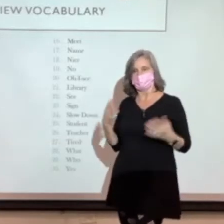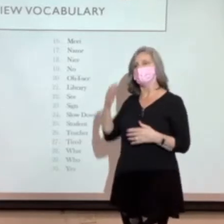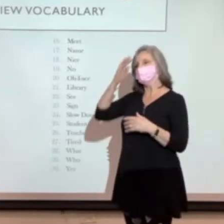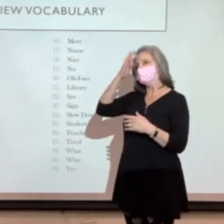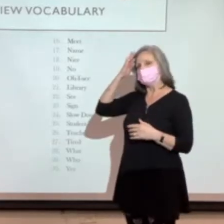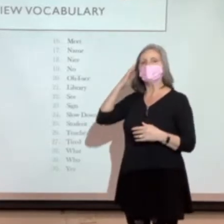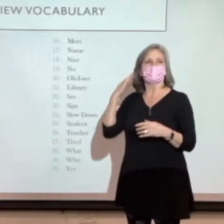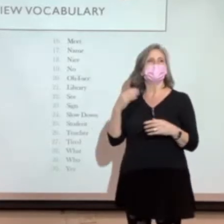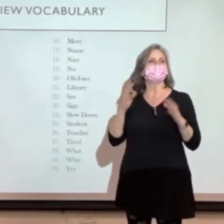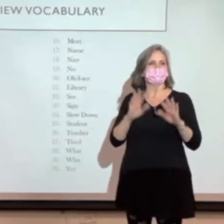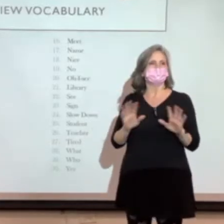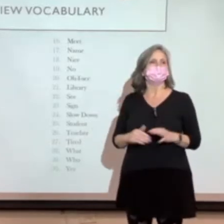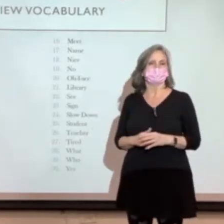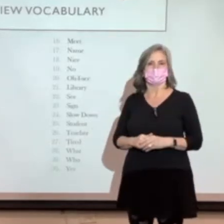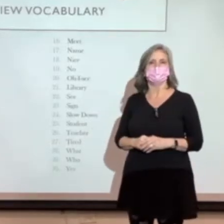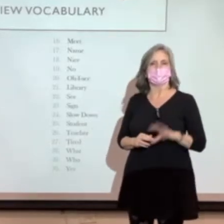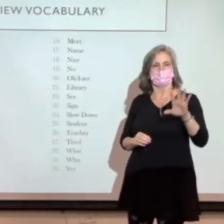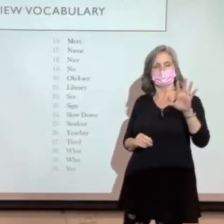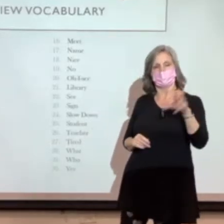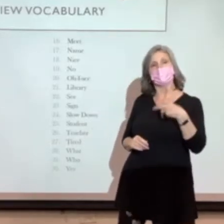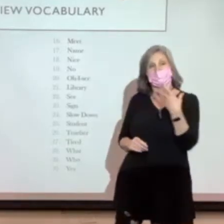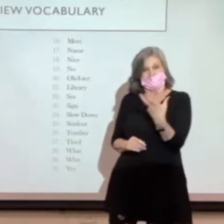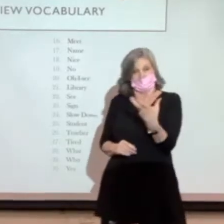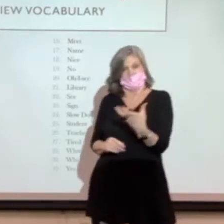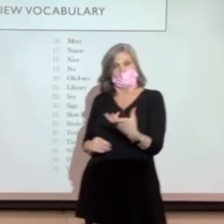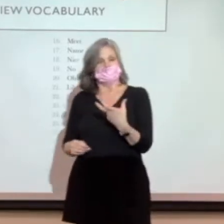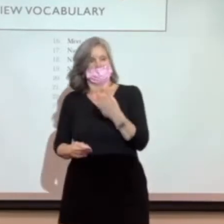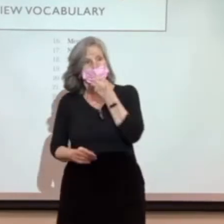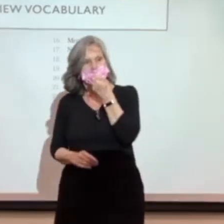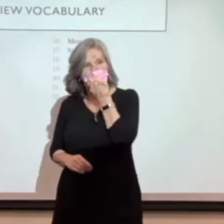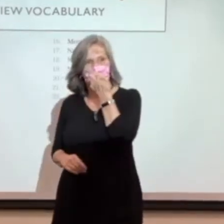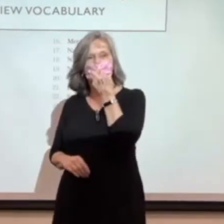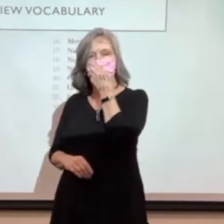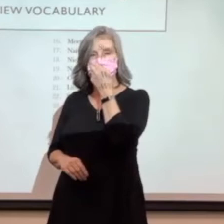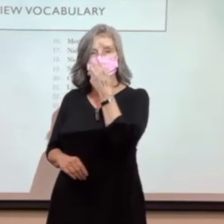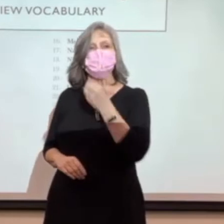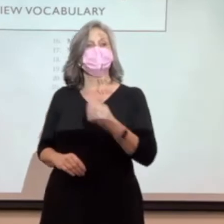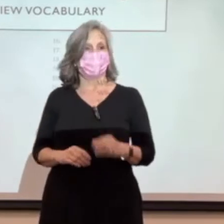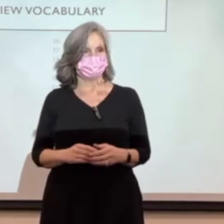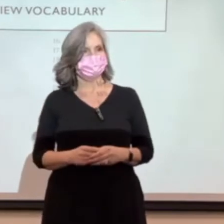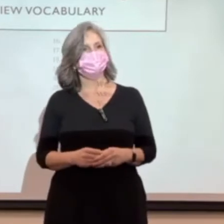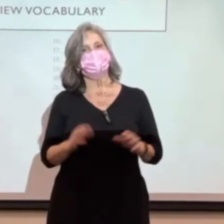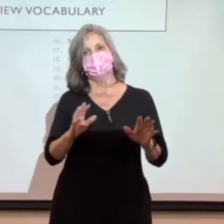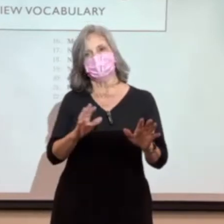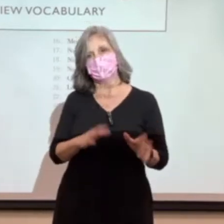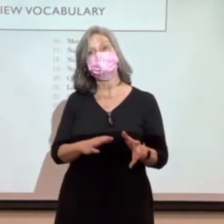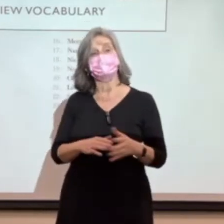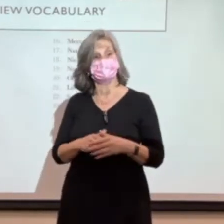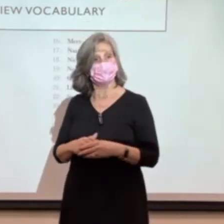ago. But so that's usually a term that if somebody identifies as hearing impaired, some high school or middle school students